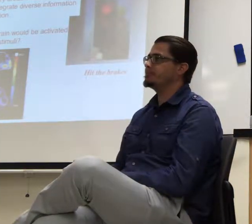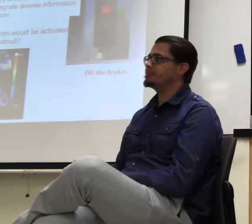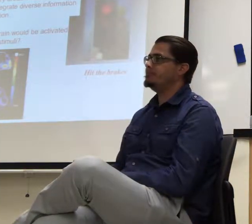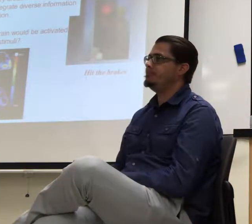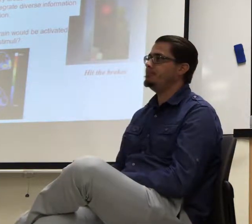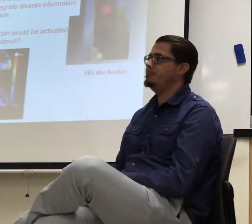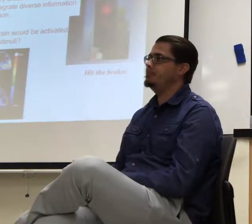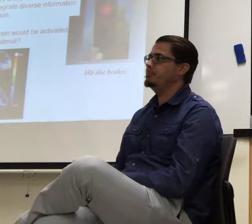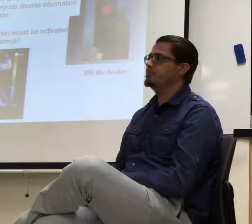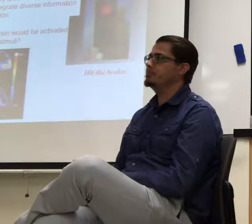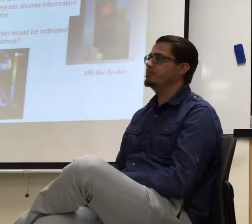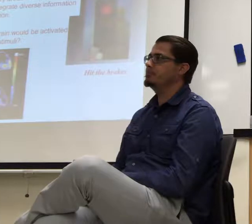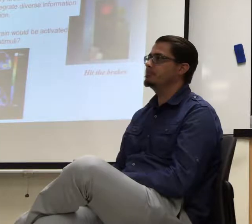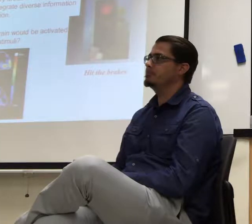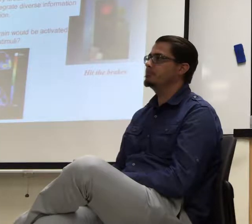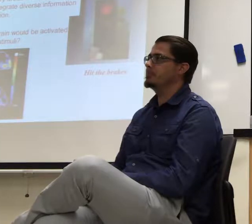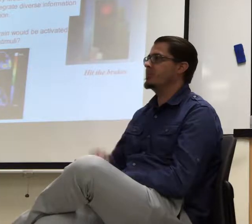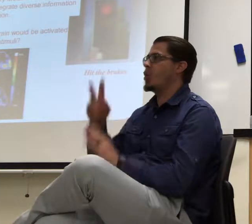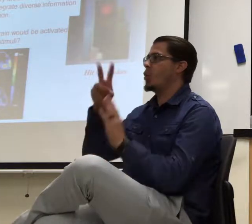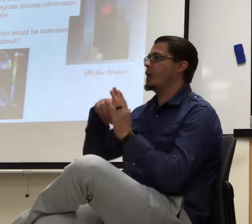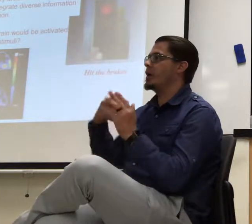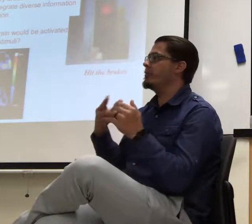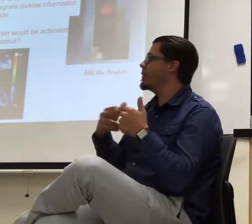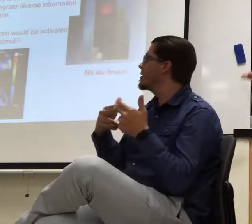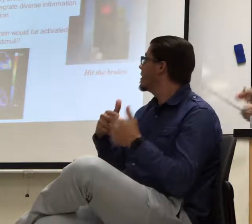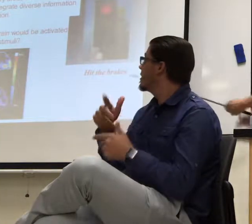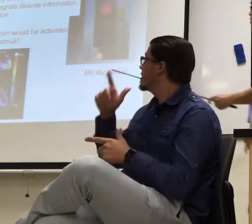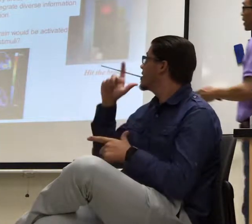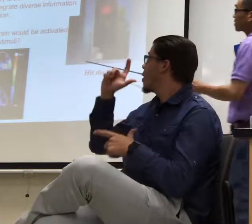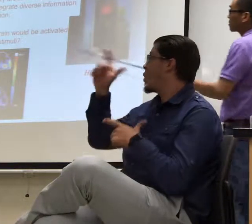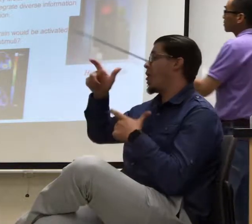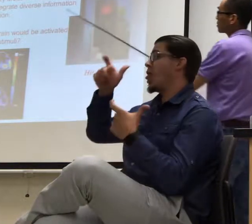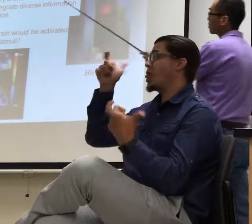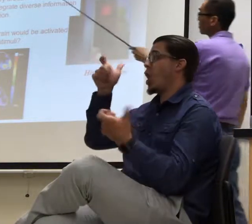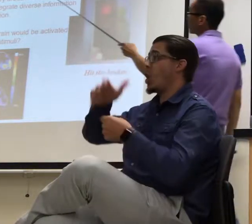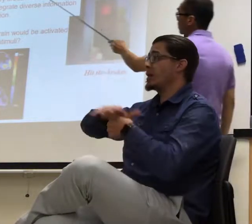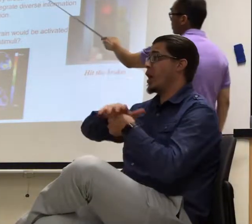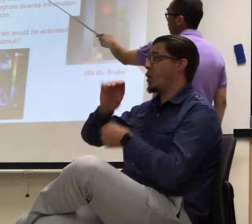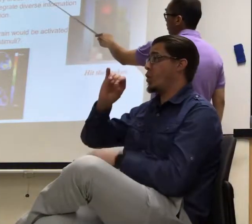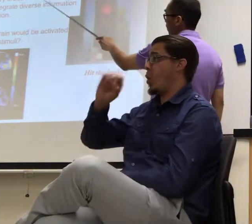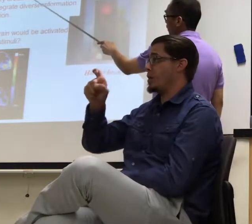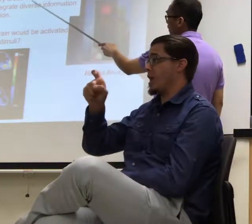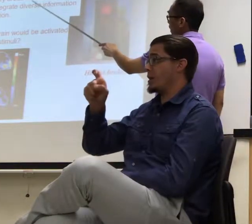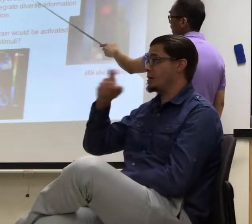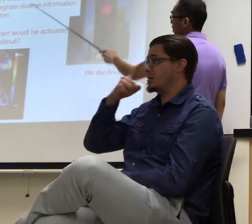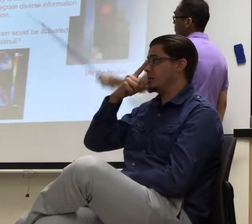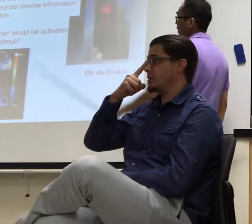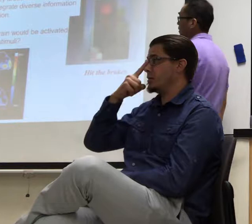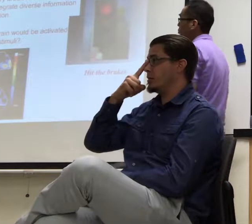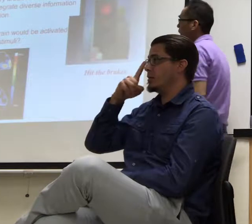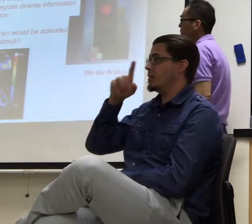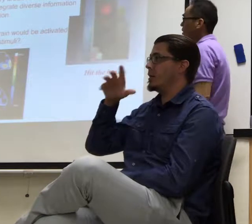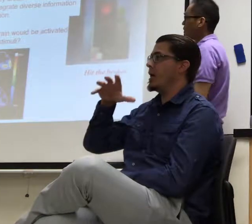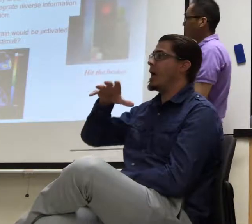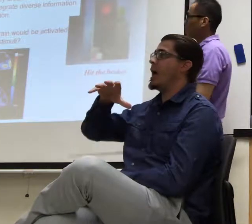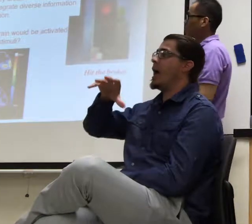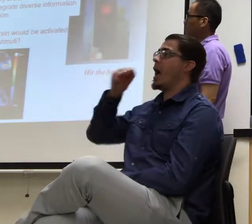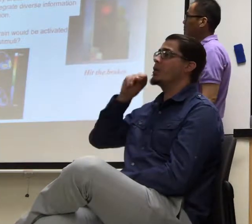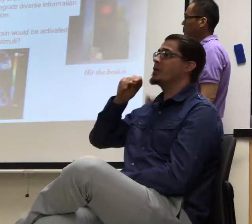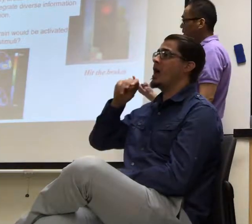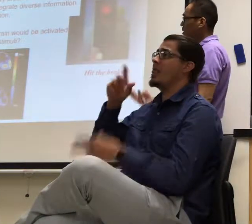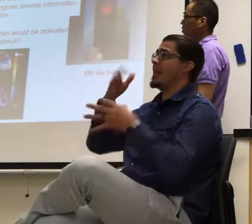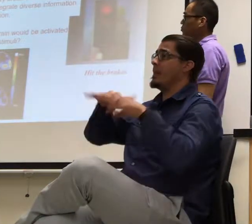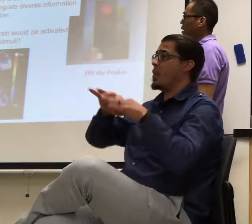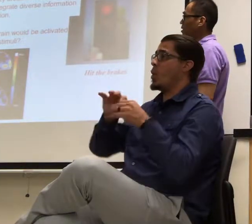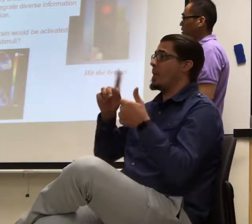I'll just kind of read what I have on my slide here. There are large areas of cortex. They lie outside the primary